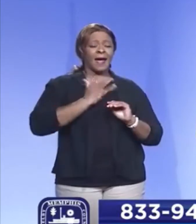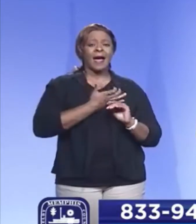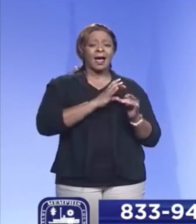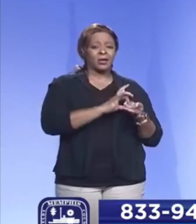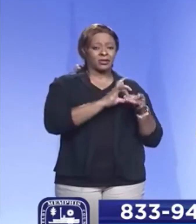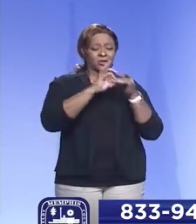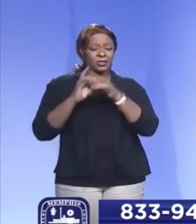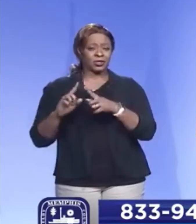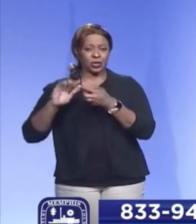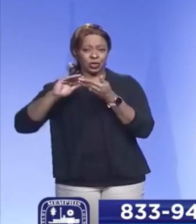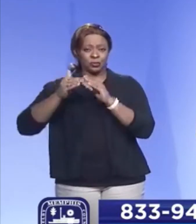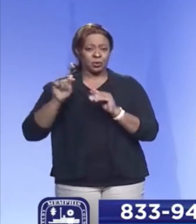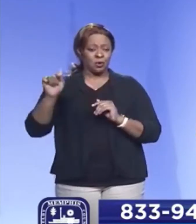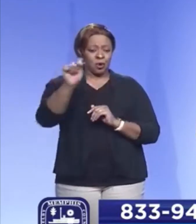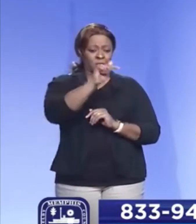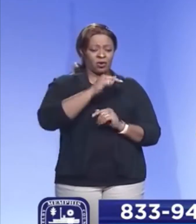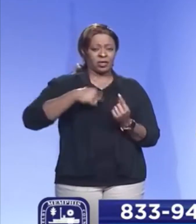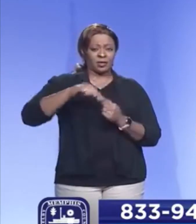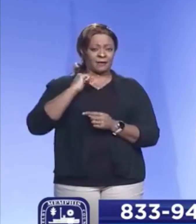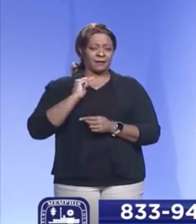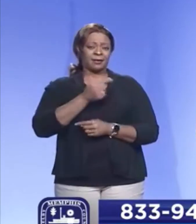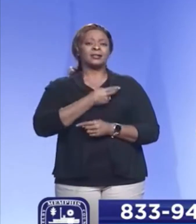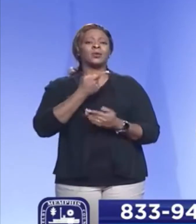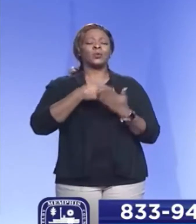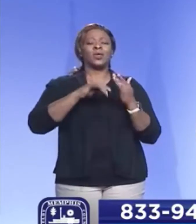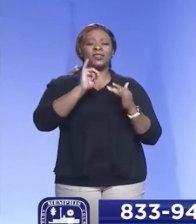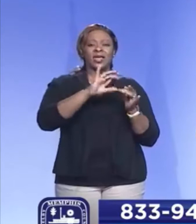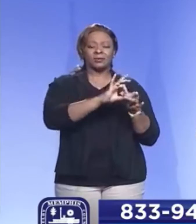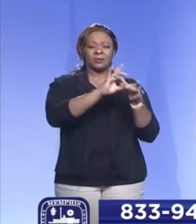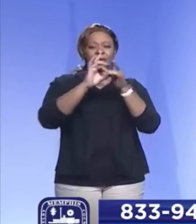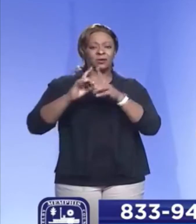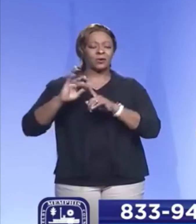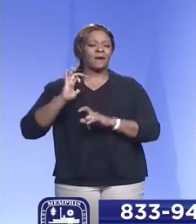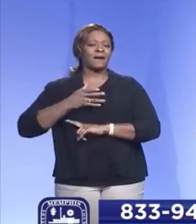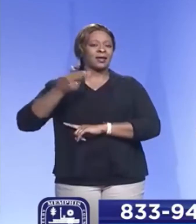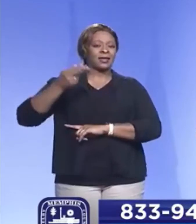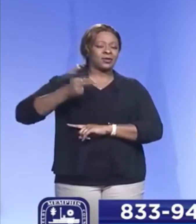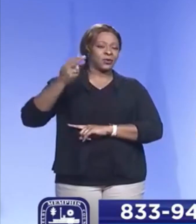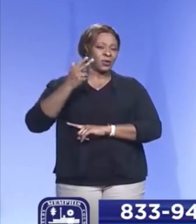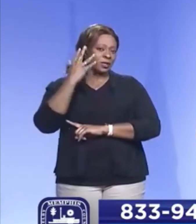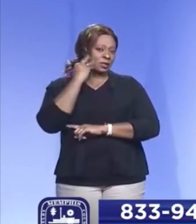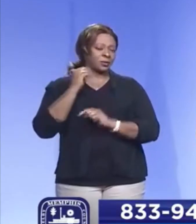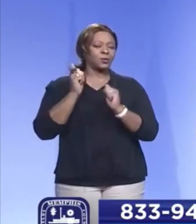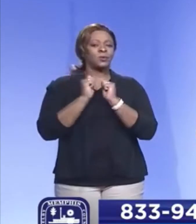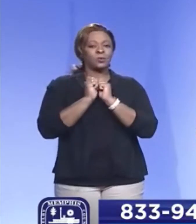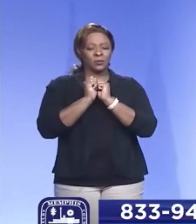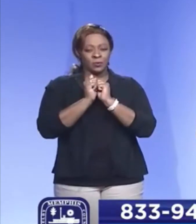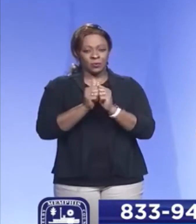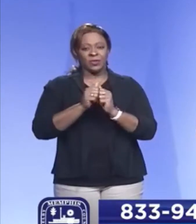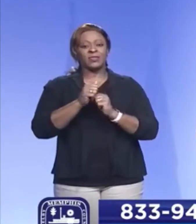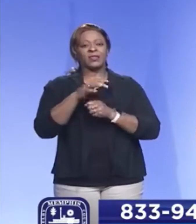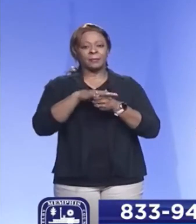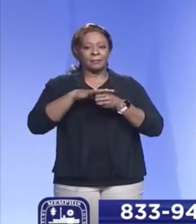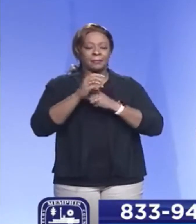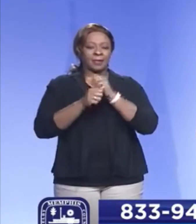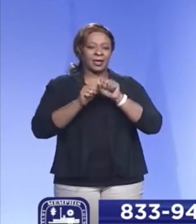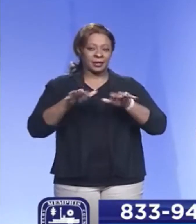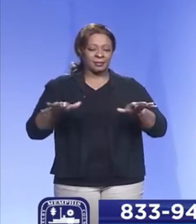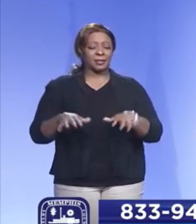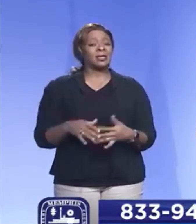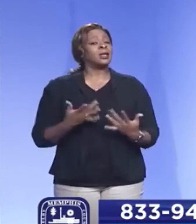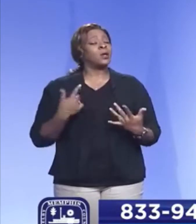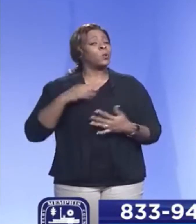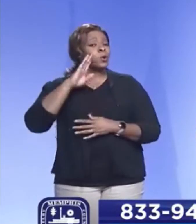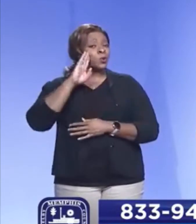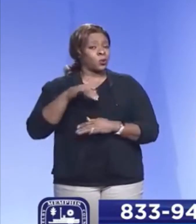to communities around us? And what are those trends relative to our historic experience with the pandemic? So as we